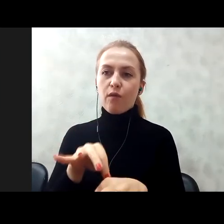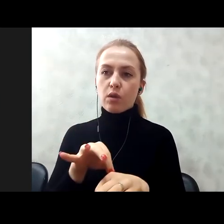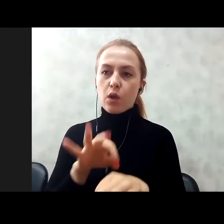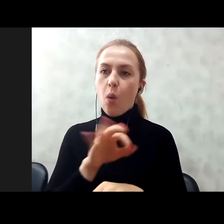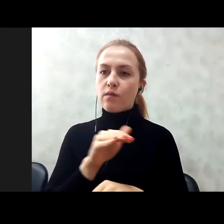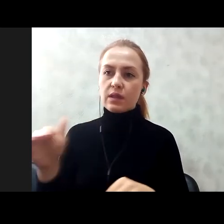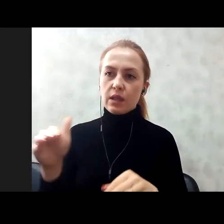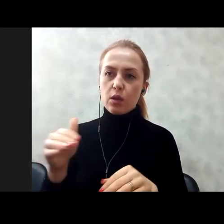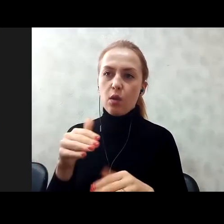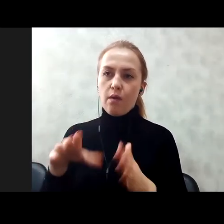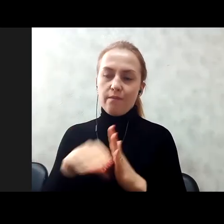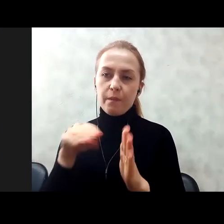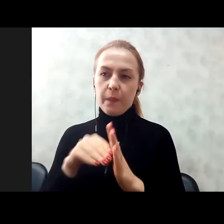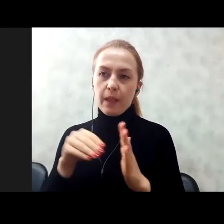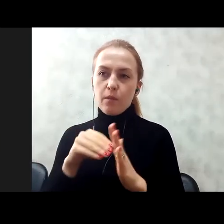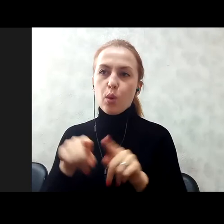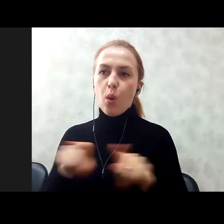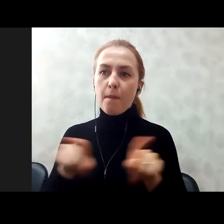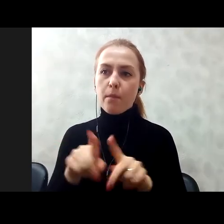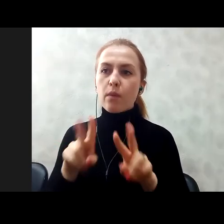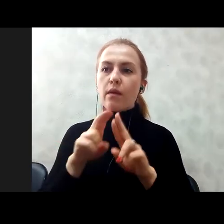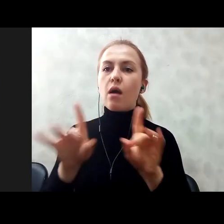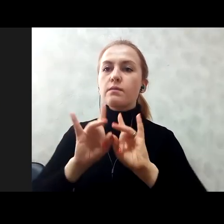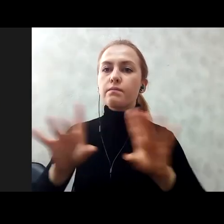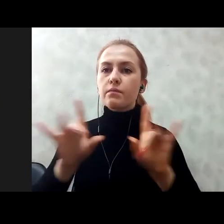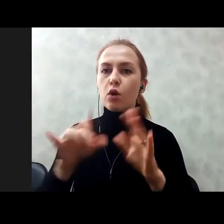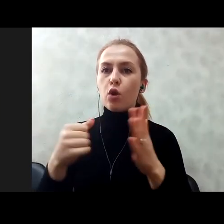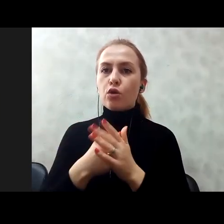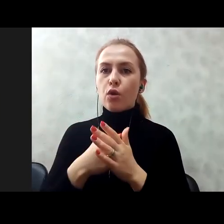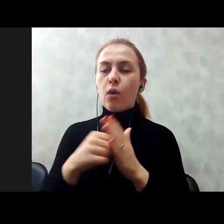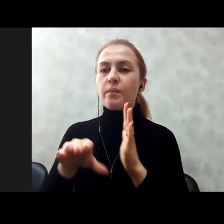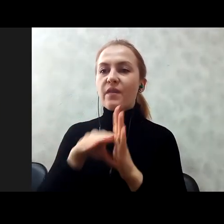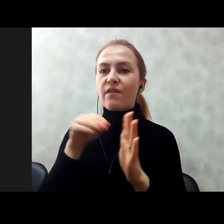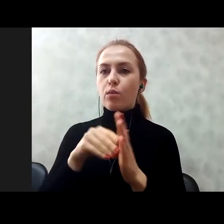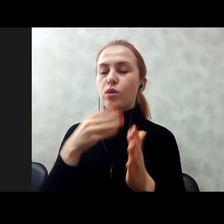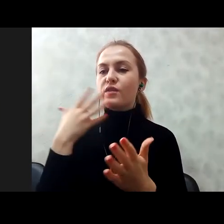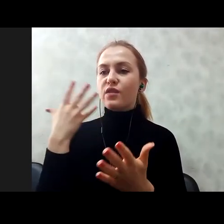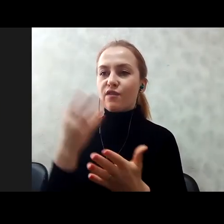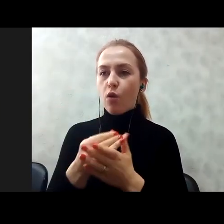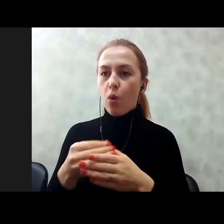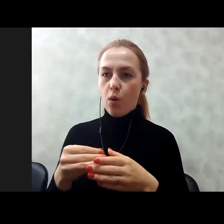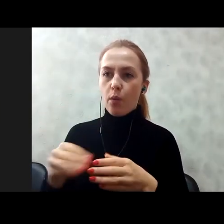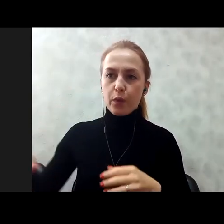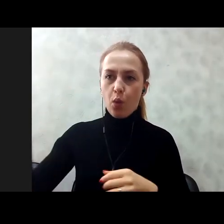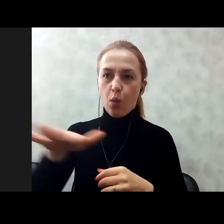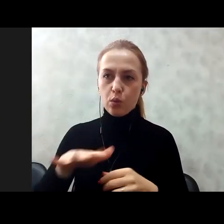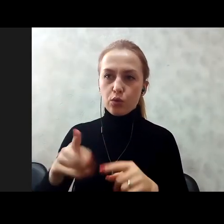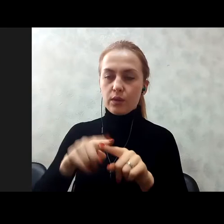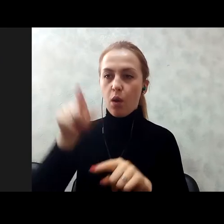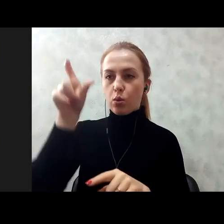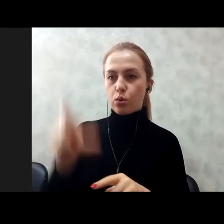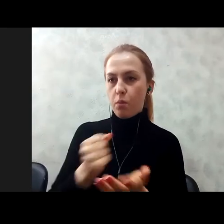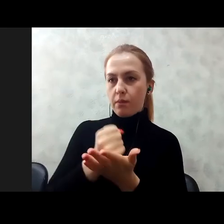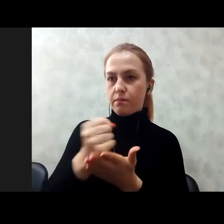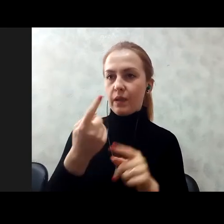and be guided by those criteria in their campaigning.